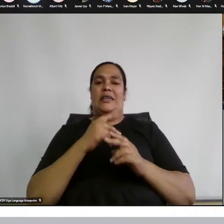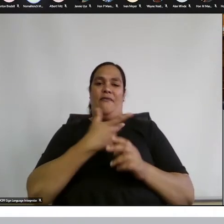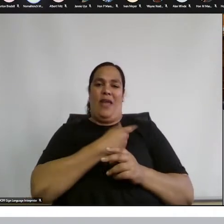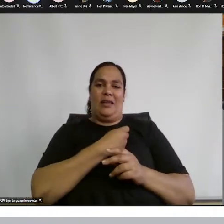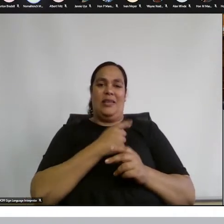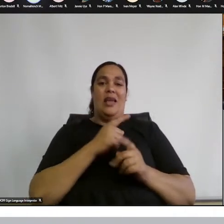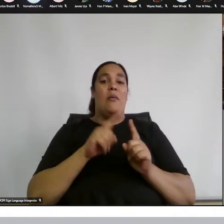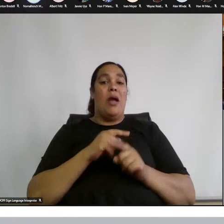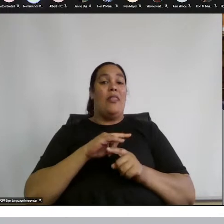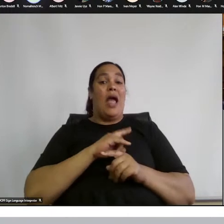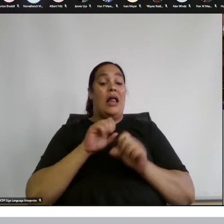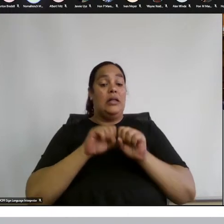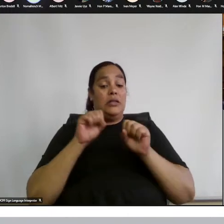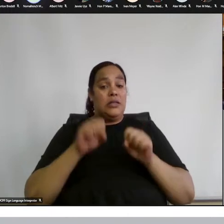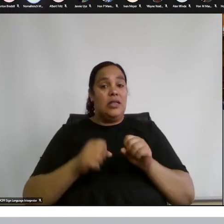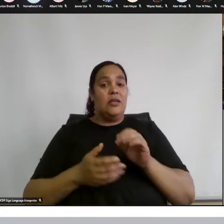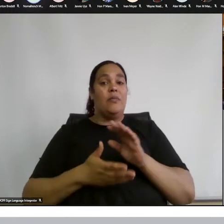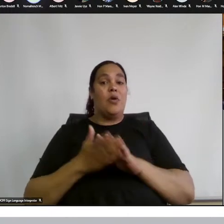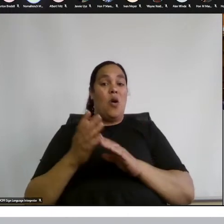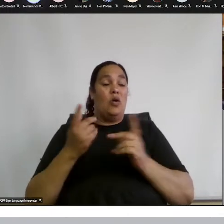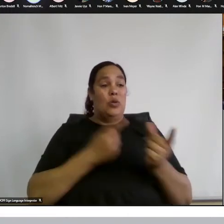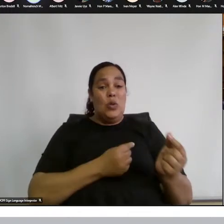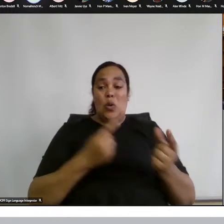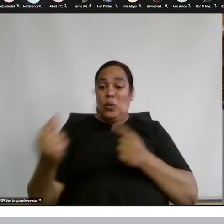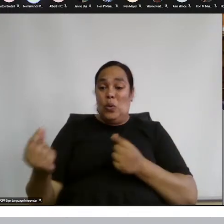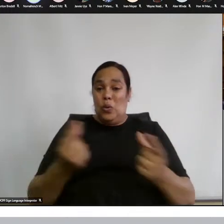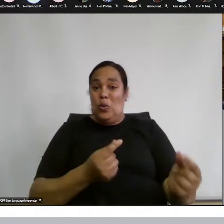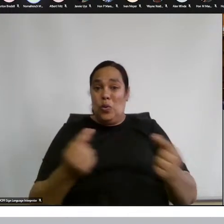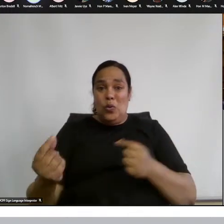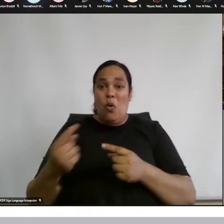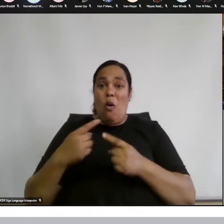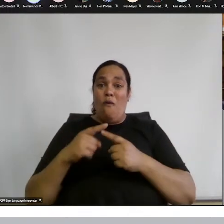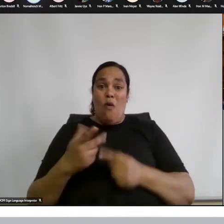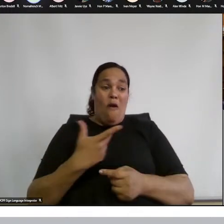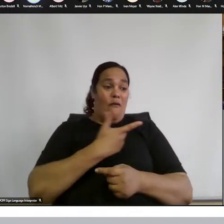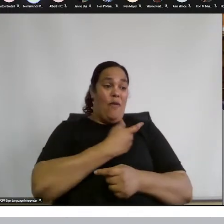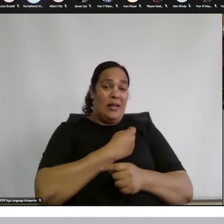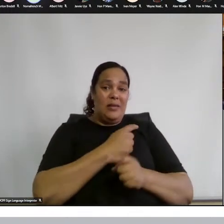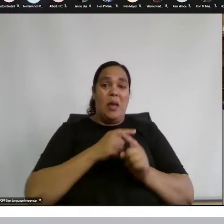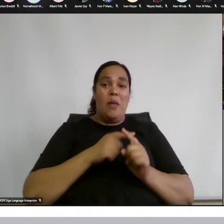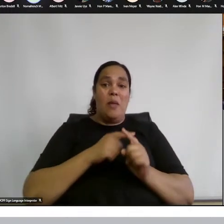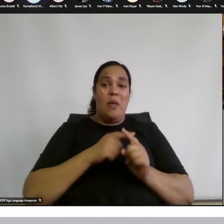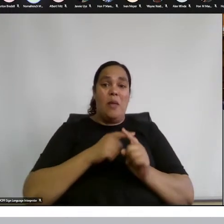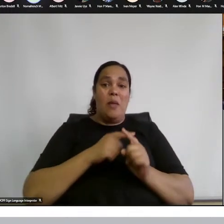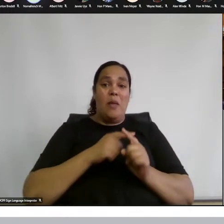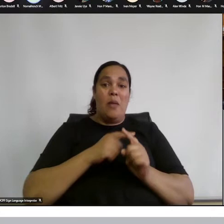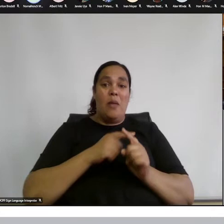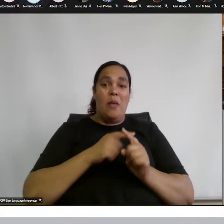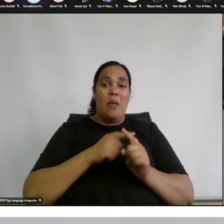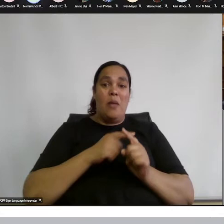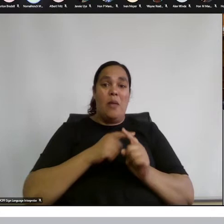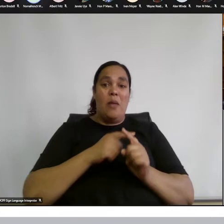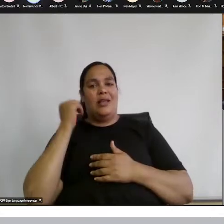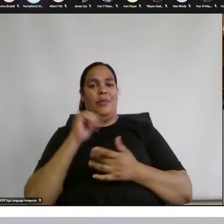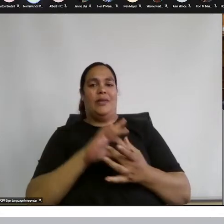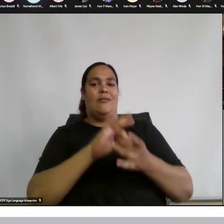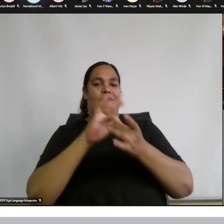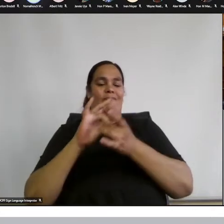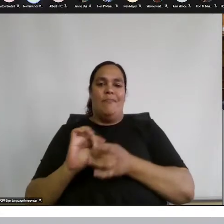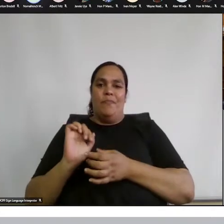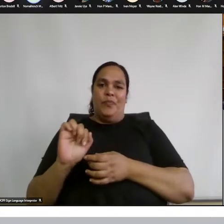is where it's being taken to court, left, right, and center, not only for the vaccines, but also in some other aspects related to